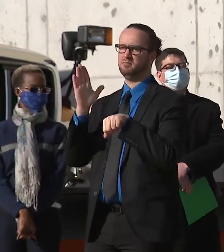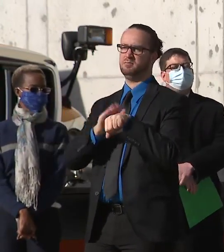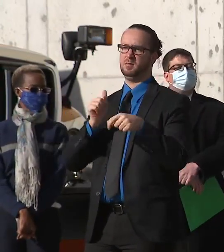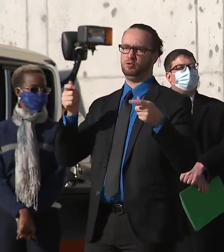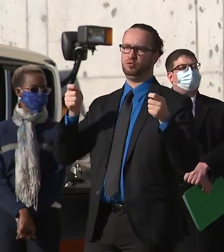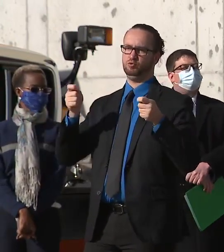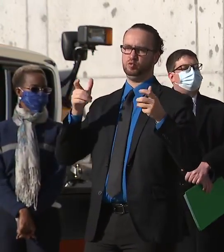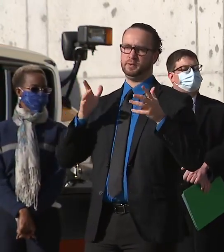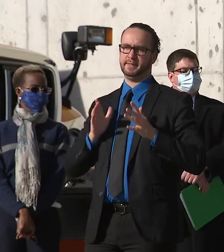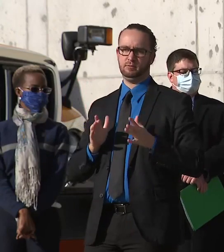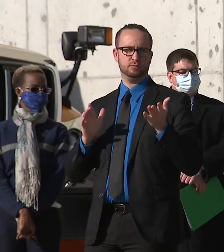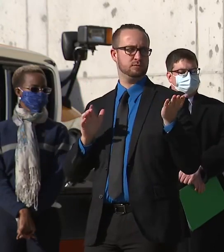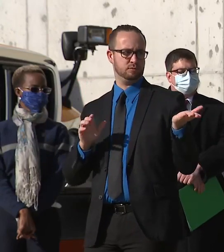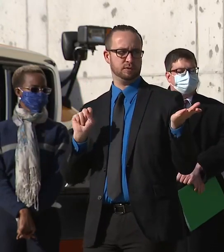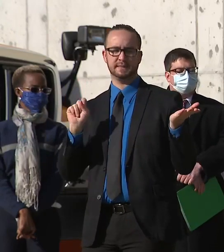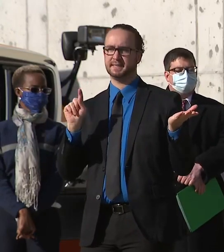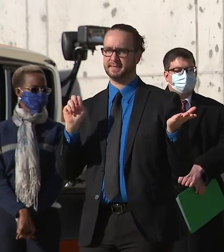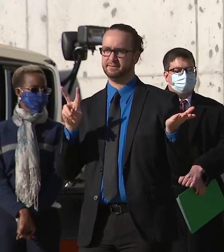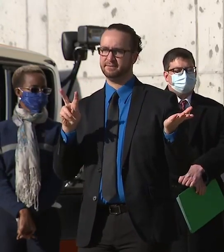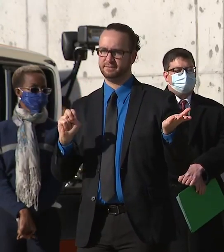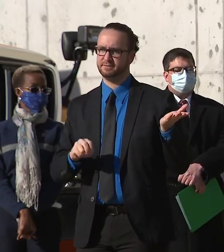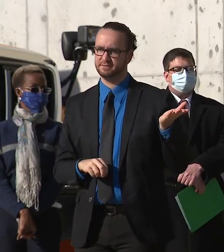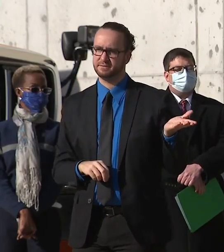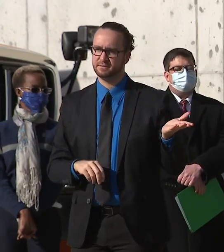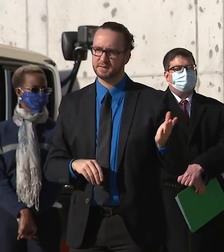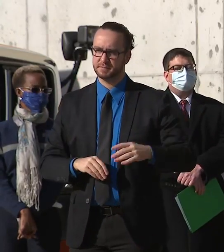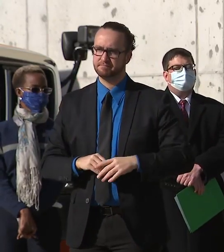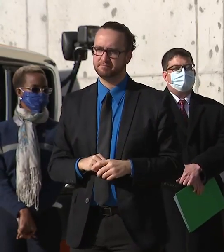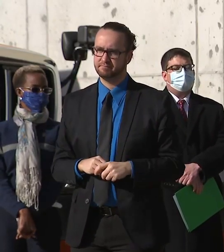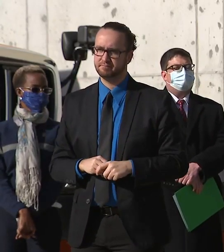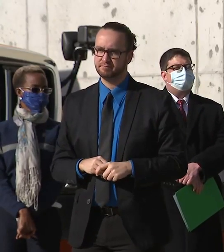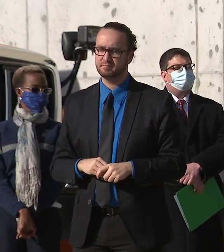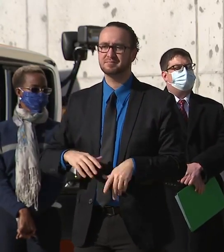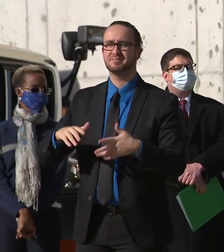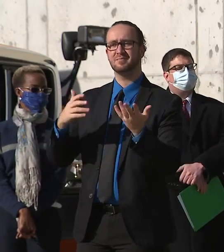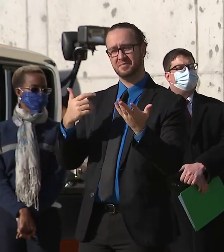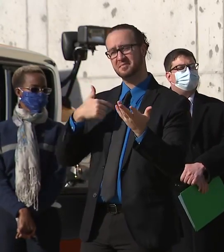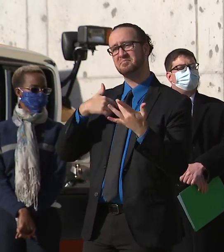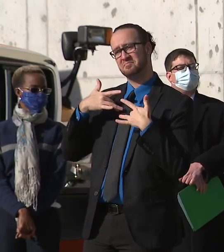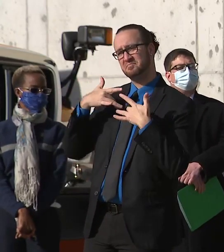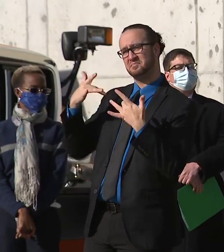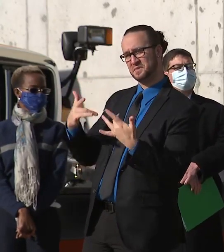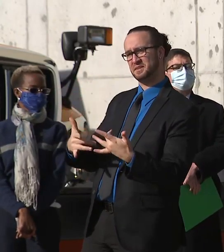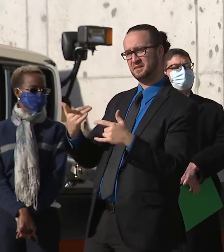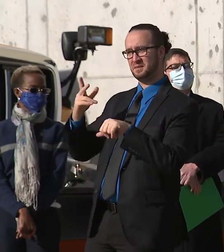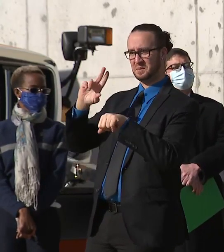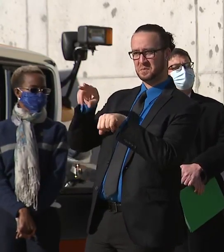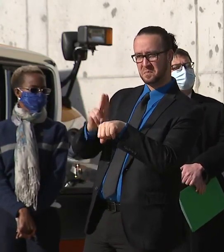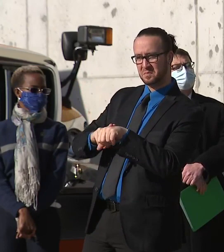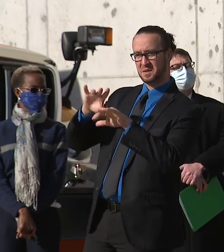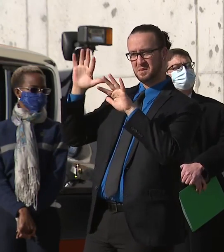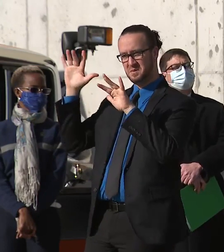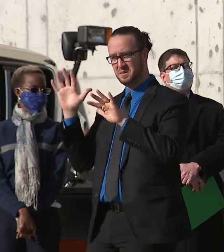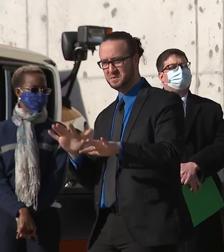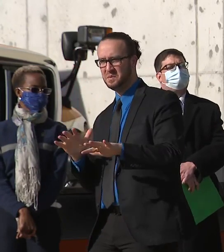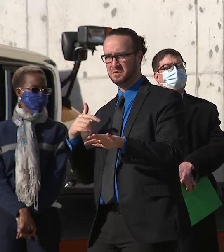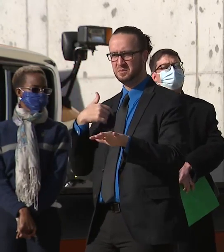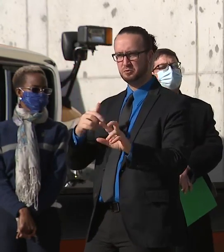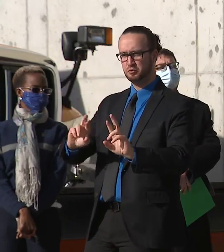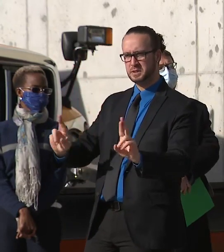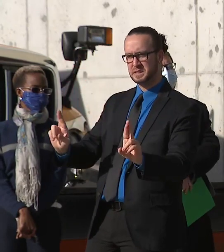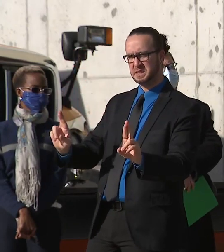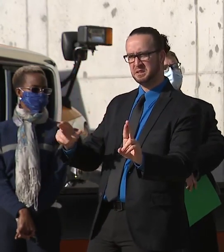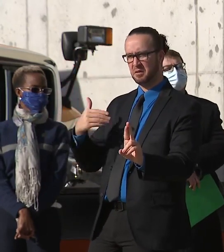Yeah, we have over 100, usually during the snow event, at any particular time, we're going to have 120 to 130 city